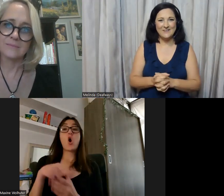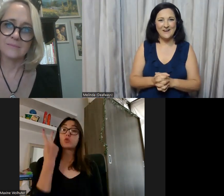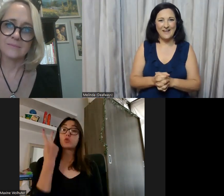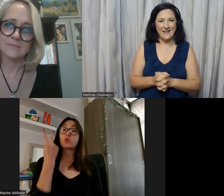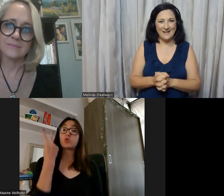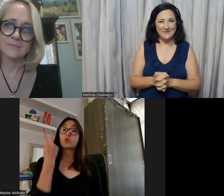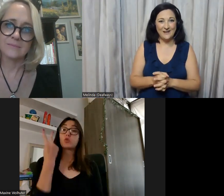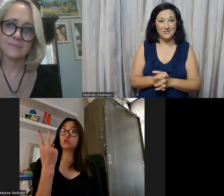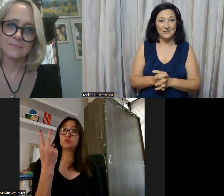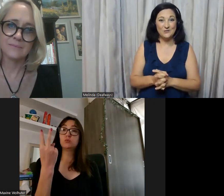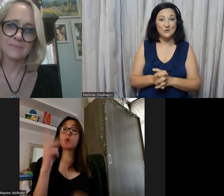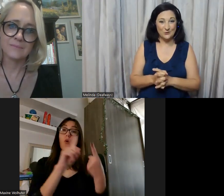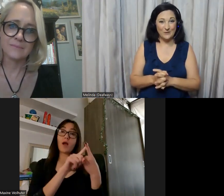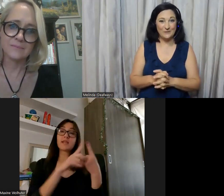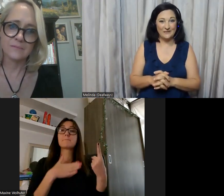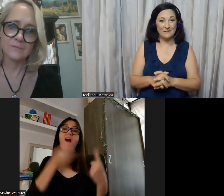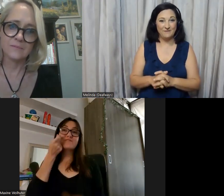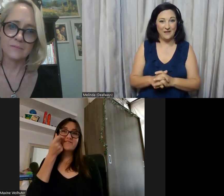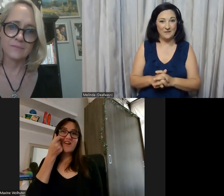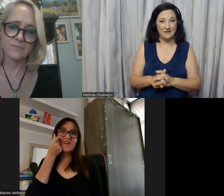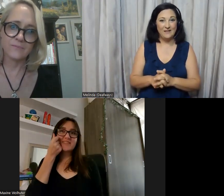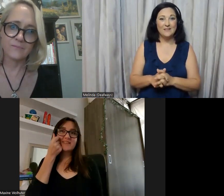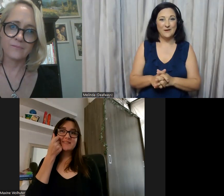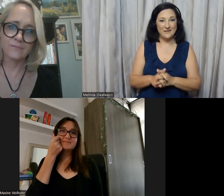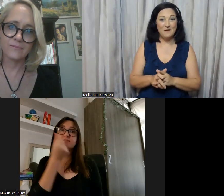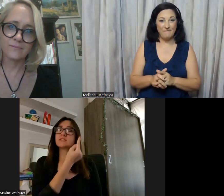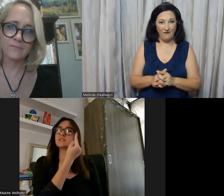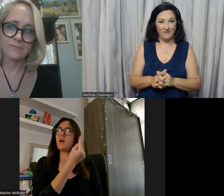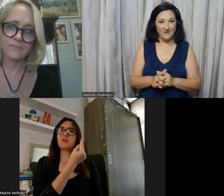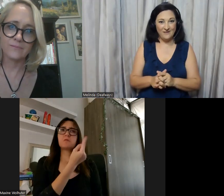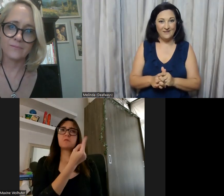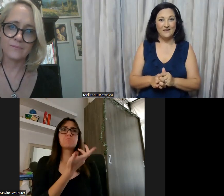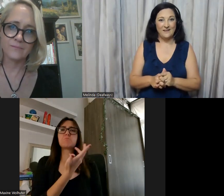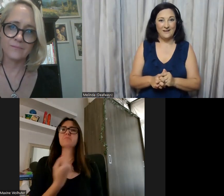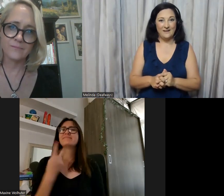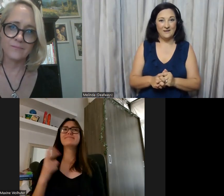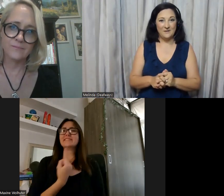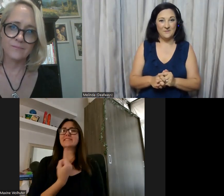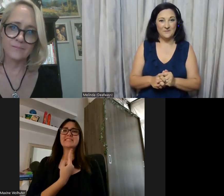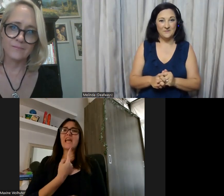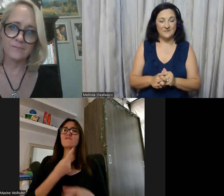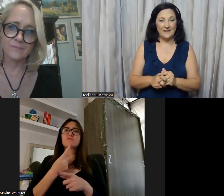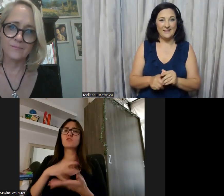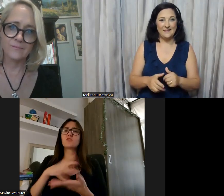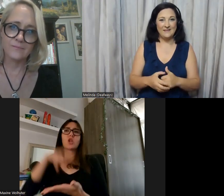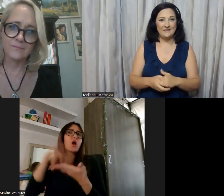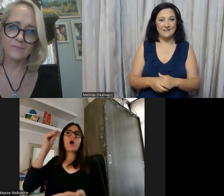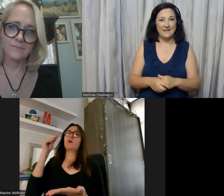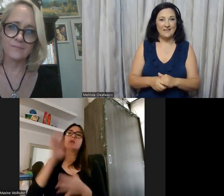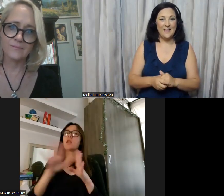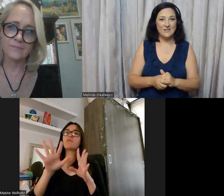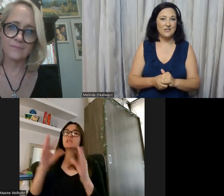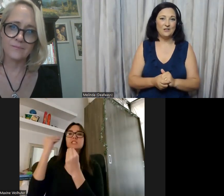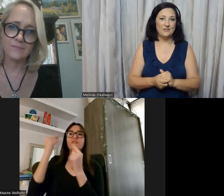Yes, so I have actually two people in my family. The one is my father, and